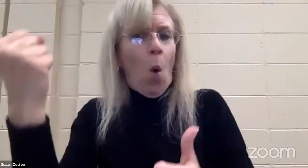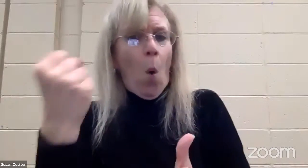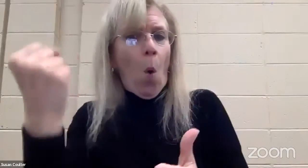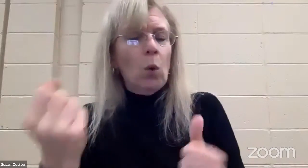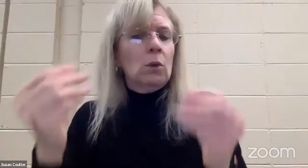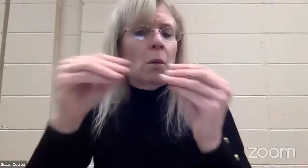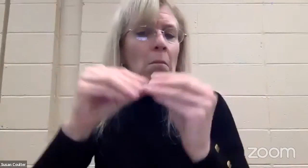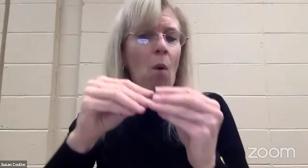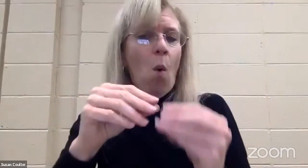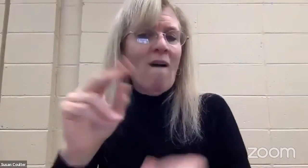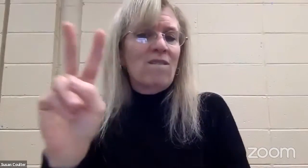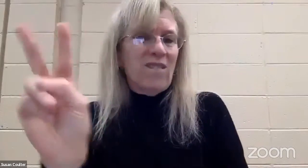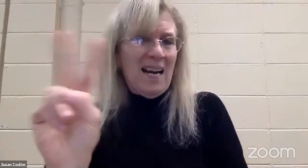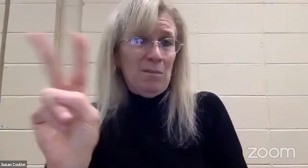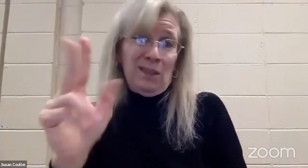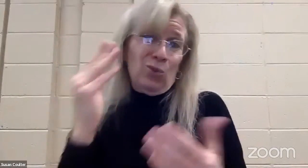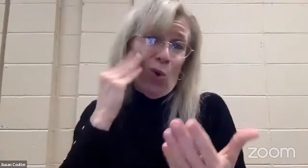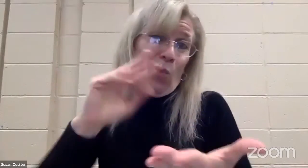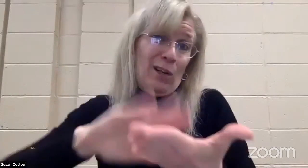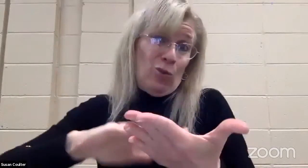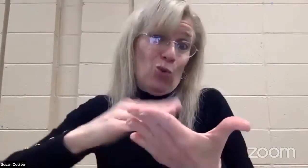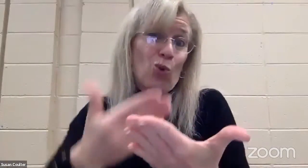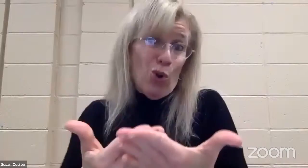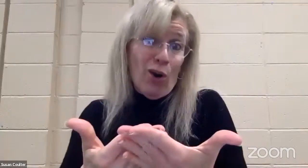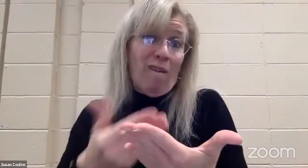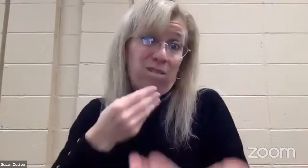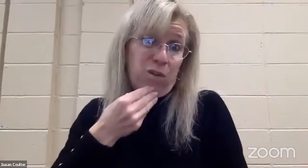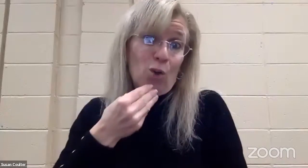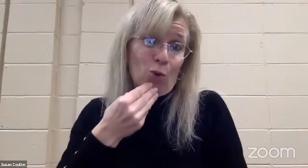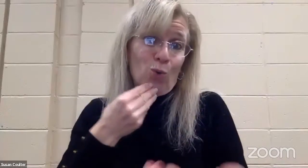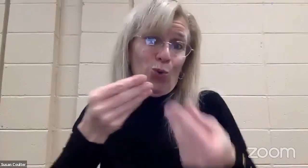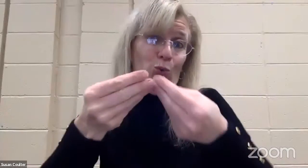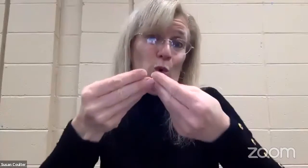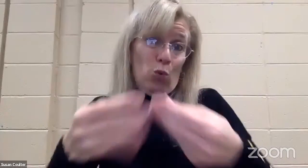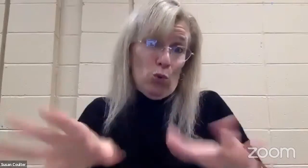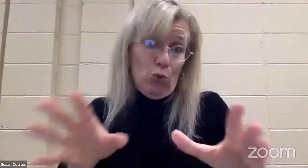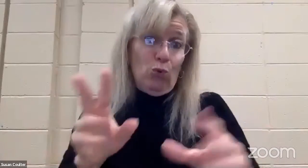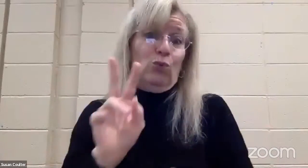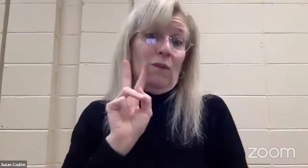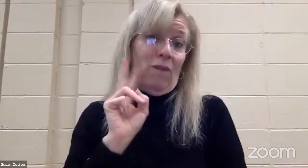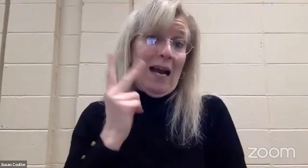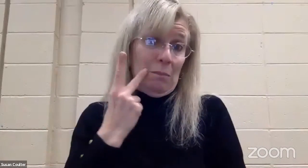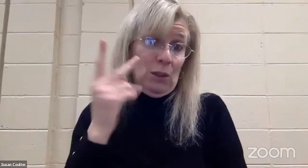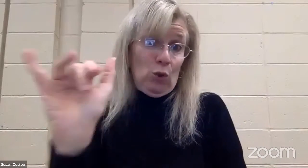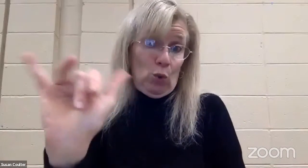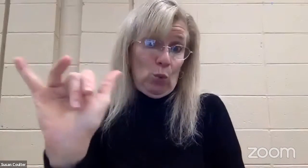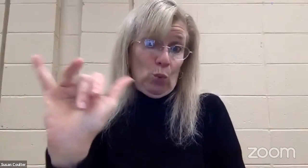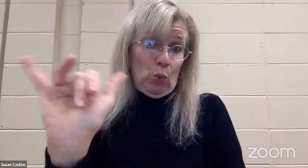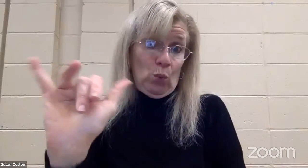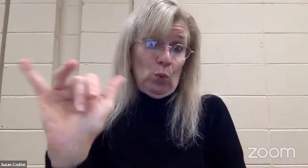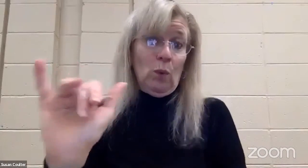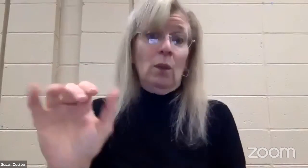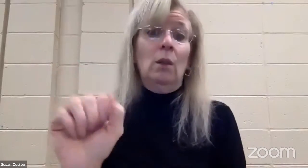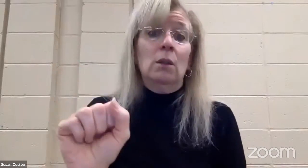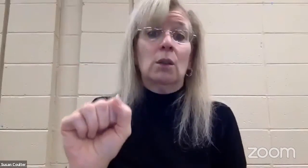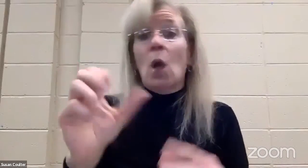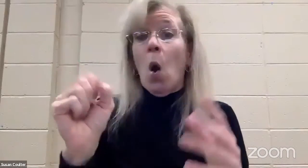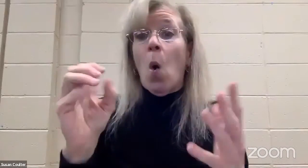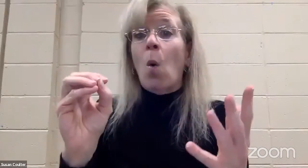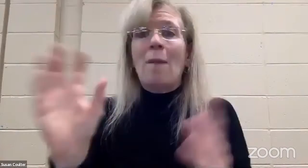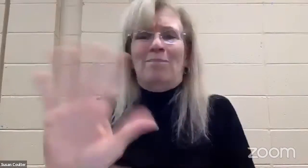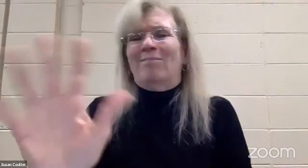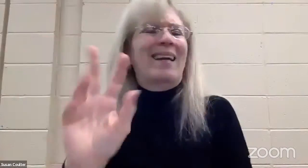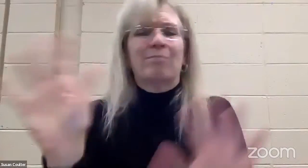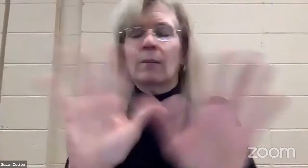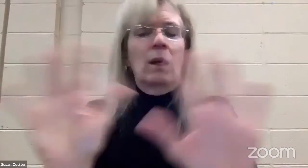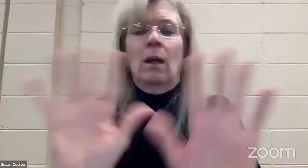which holds more vitamins? You know, when you cook food, you do lose vitamins too.